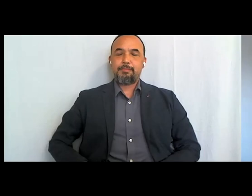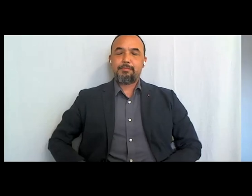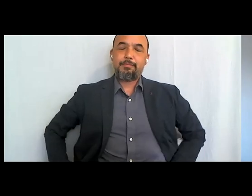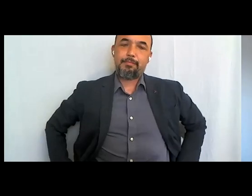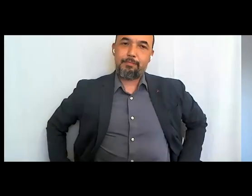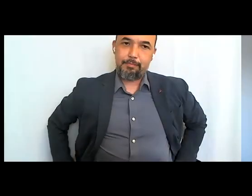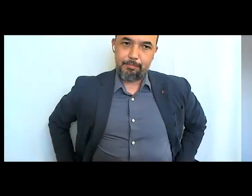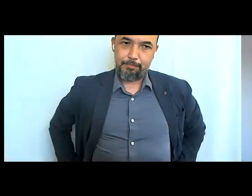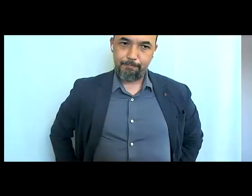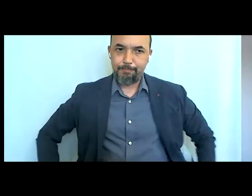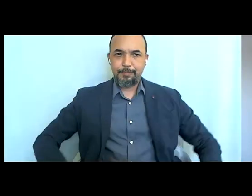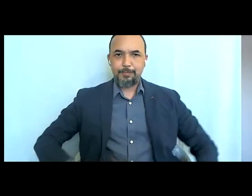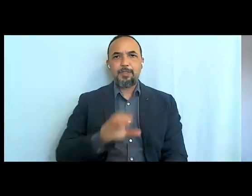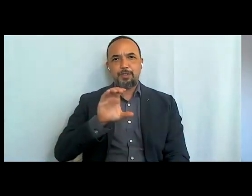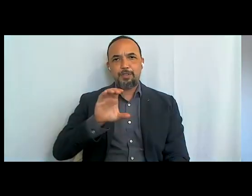Yeah.